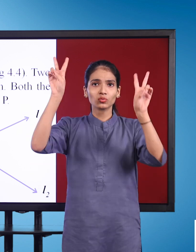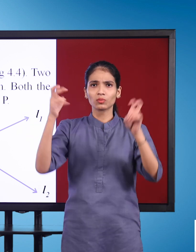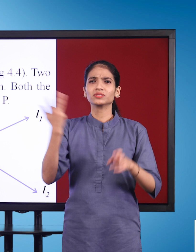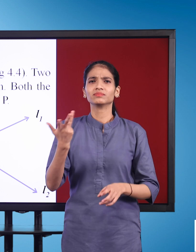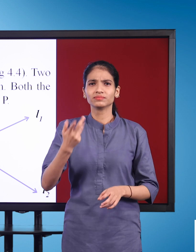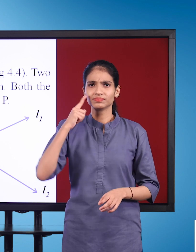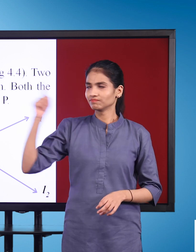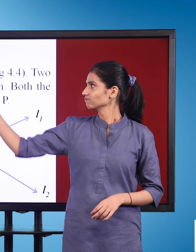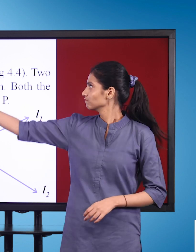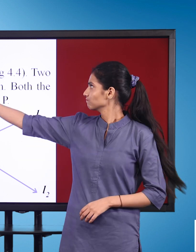Intersecting lines.